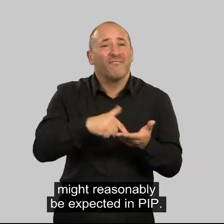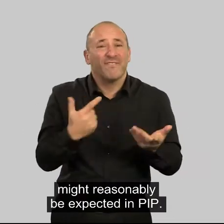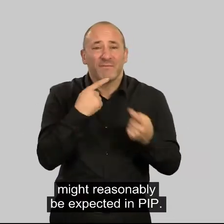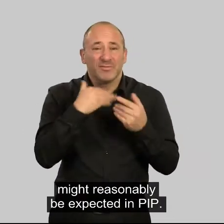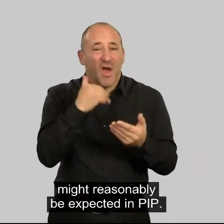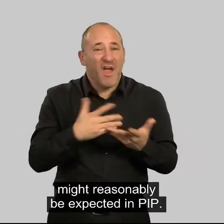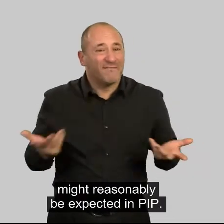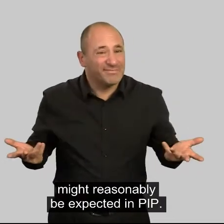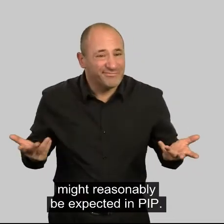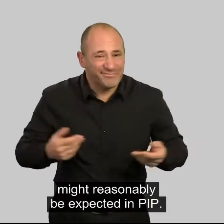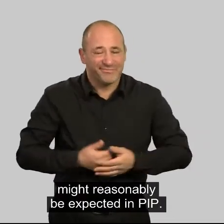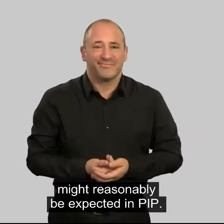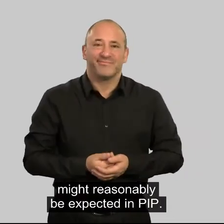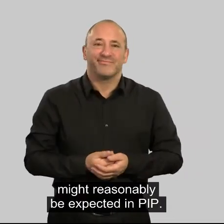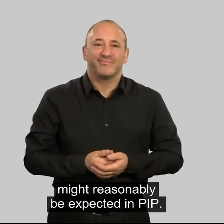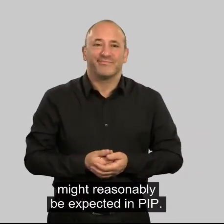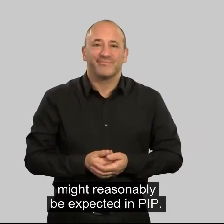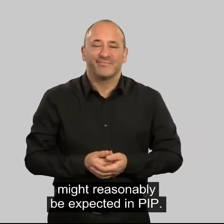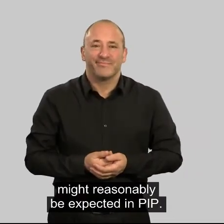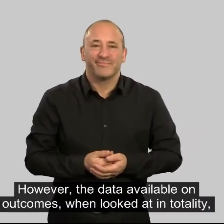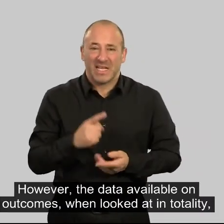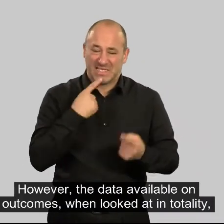expected in PIP.